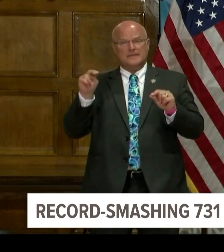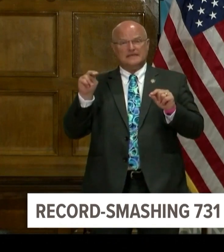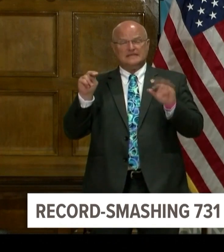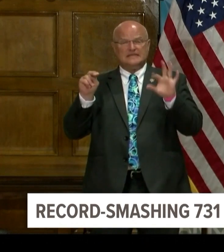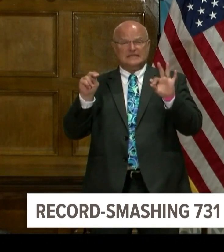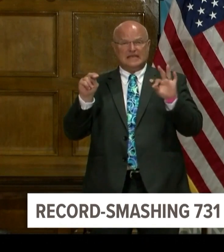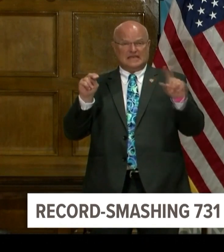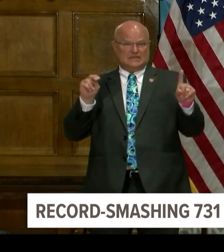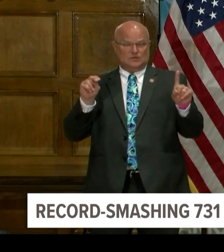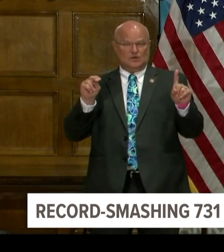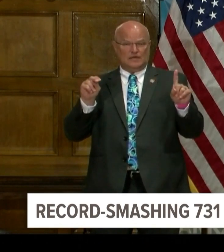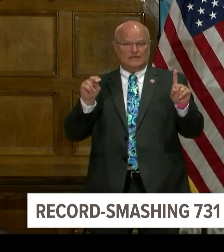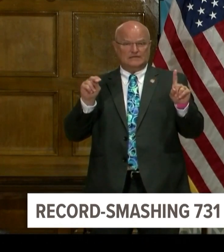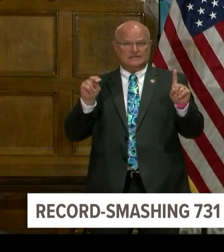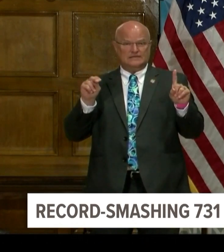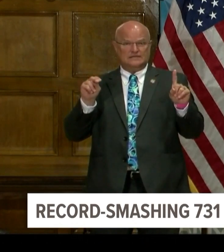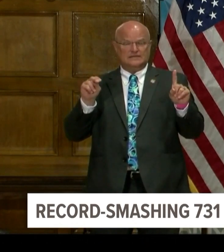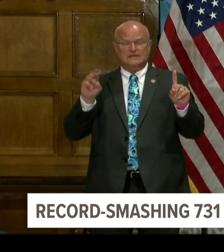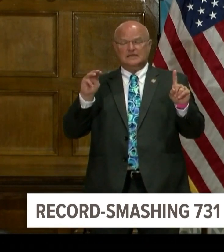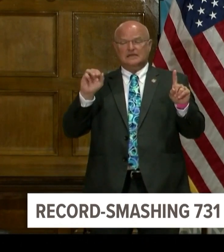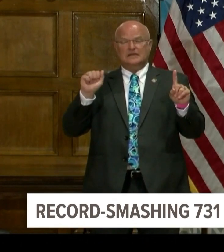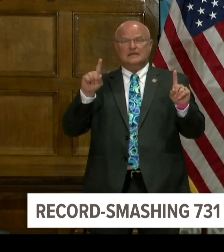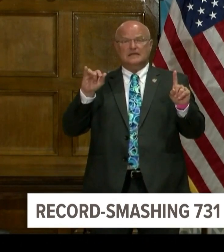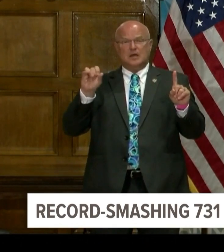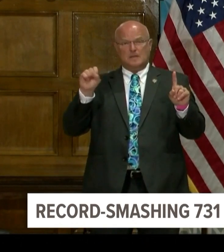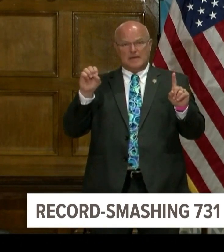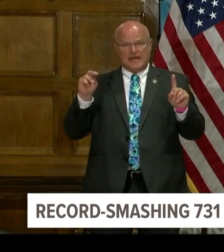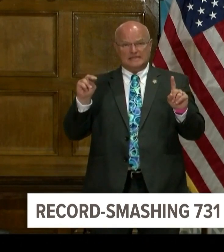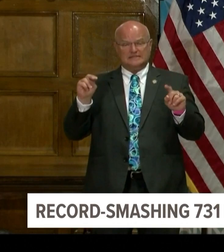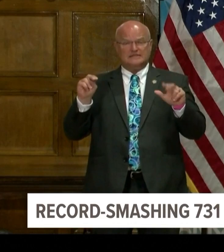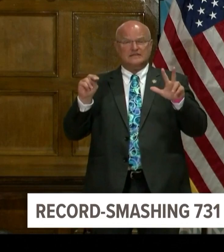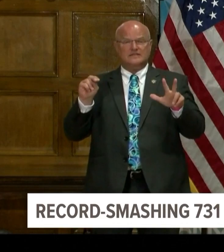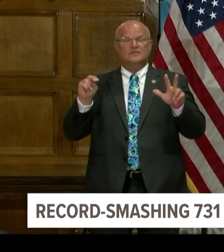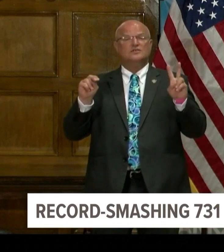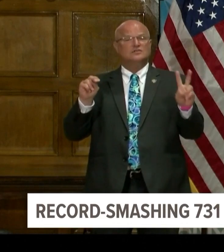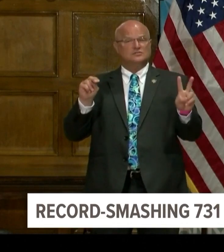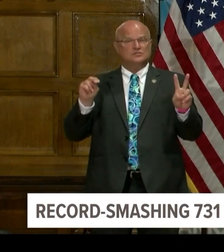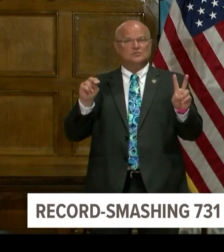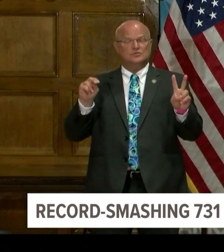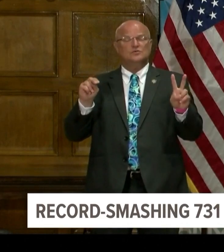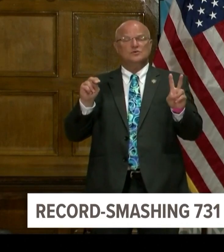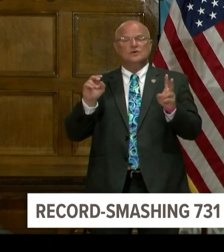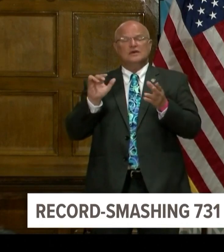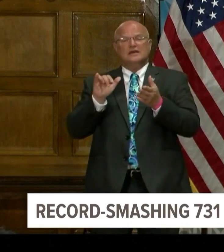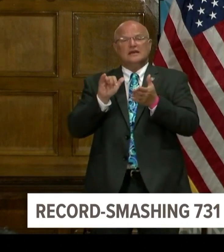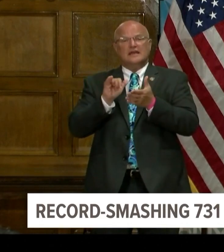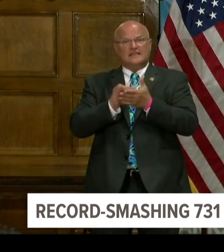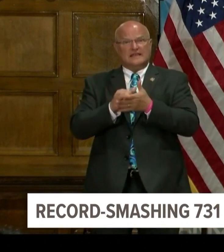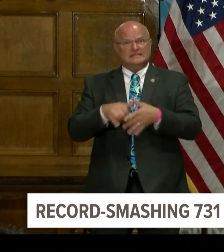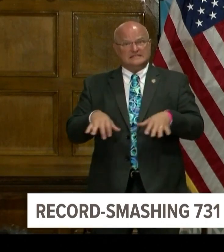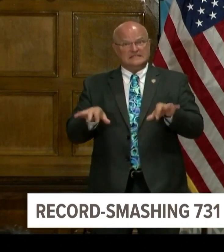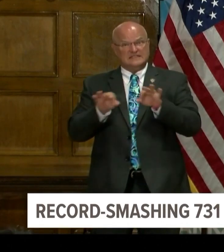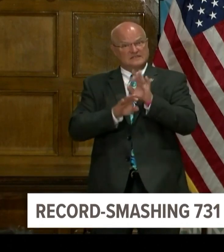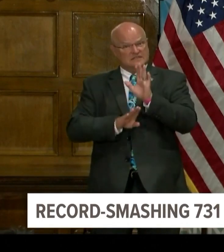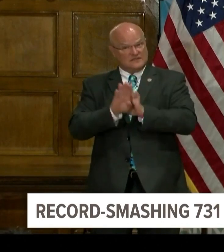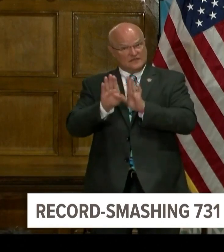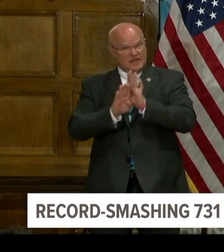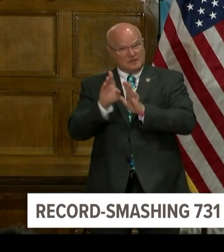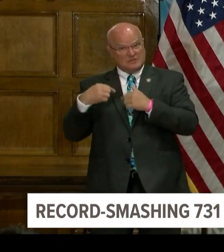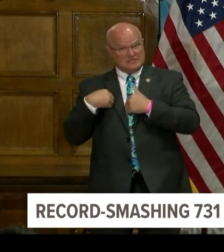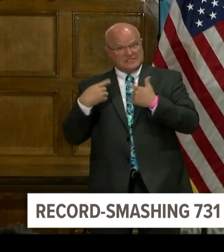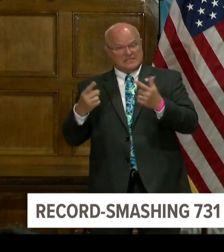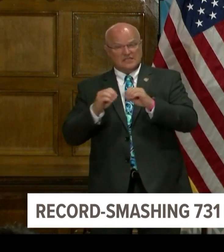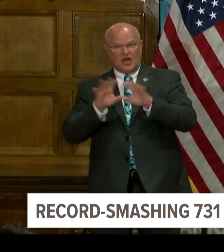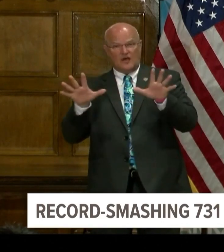with 91 new cases, Madison County with 32 new cases, which is a significant development since